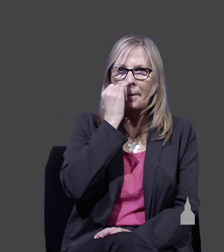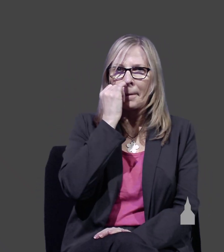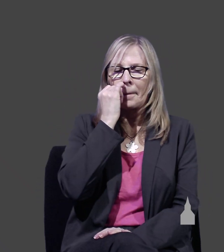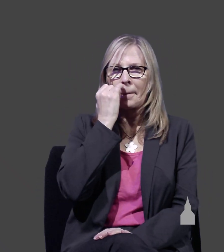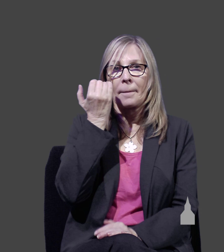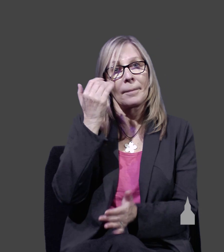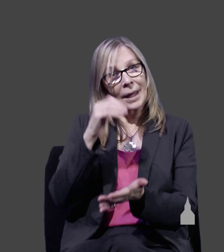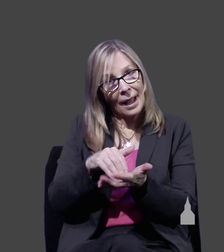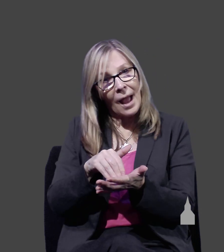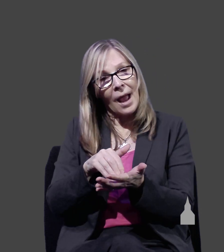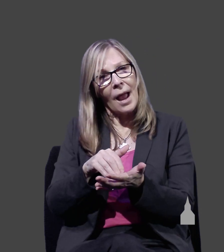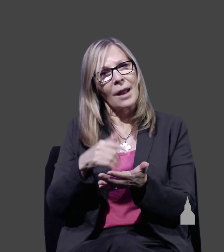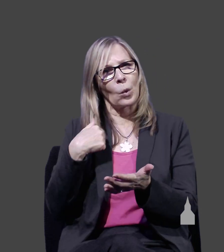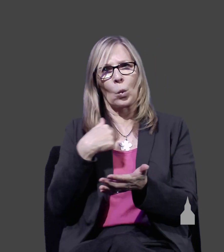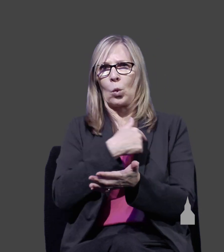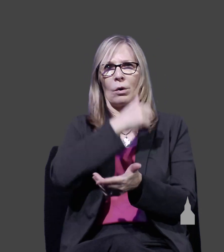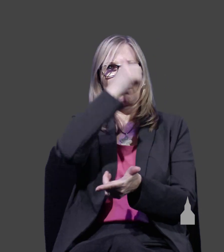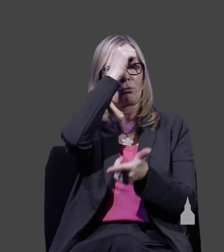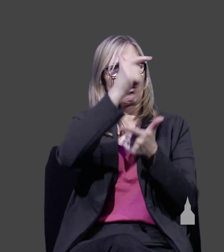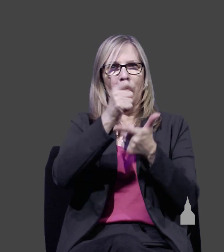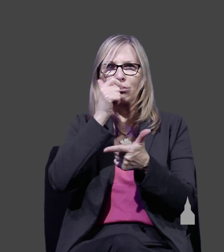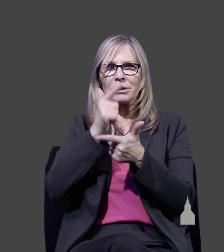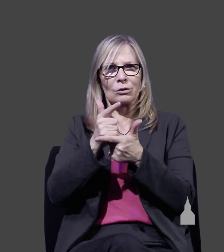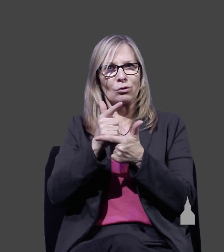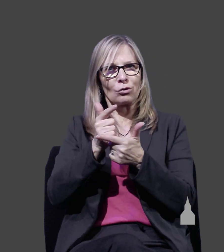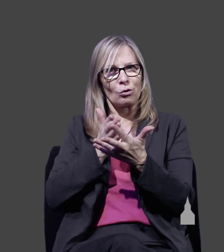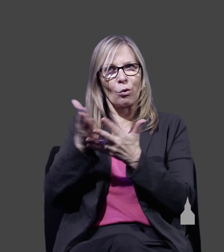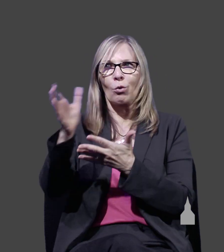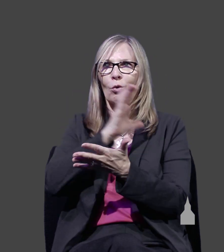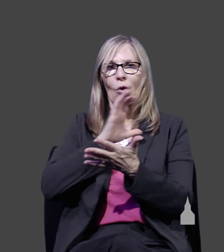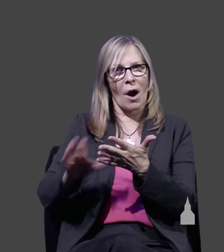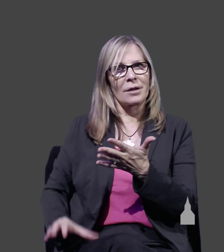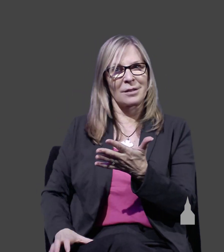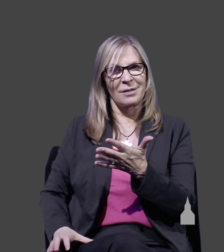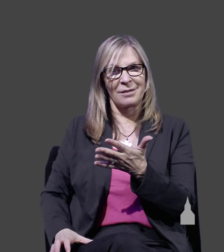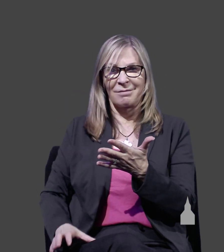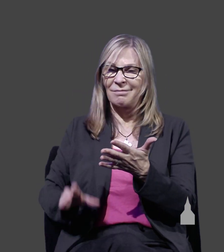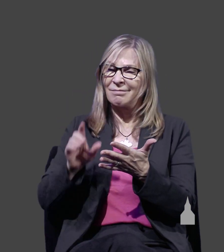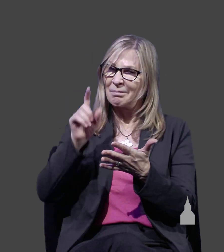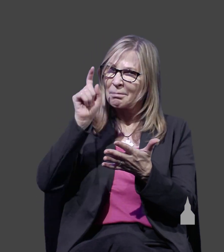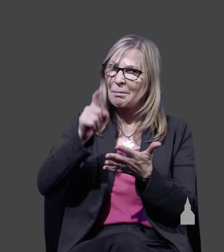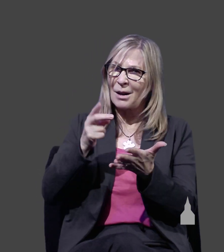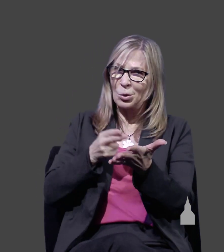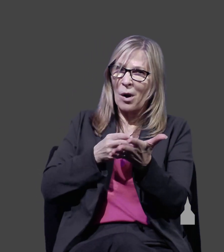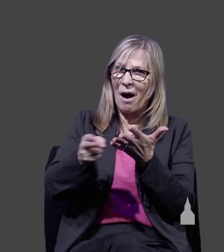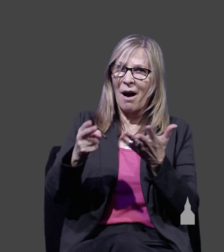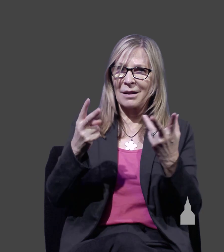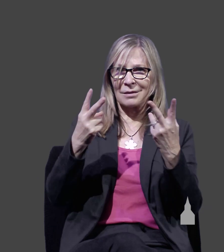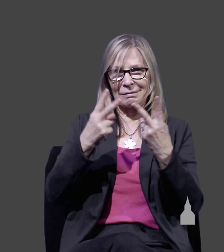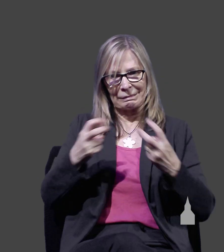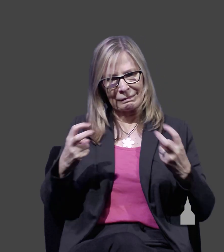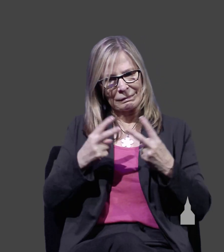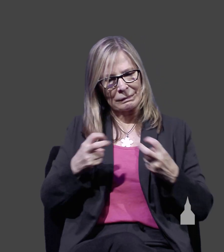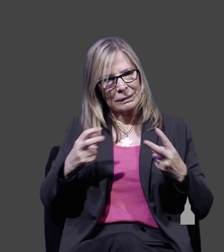So again, we're brothers and sisters in Christ. Let's do an honest examination.